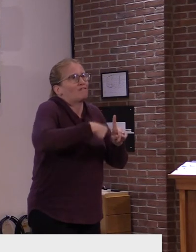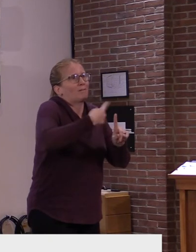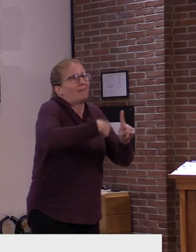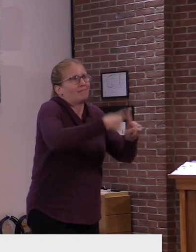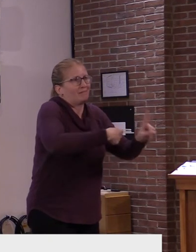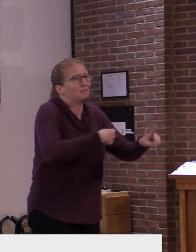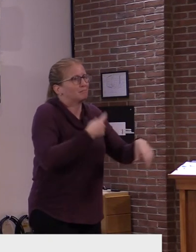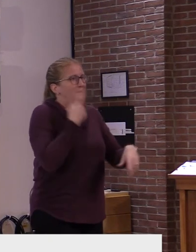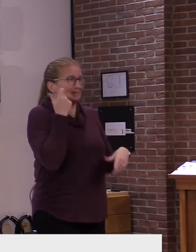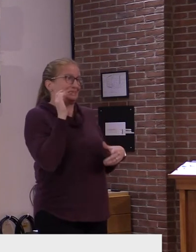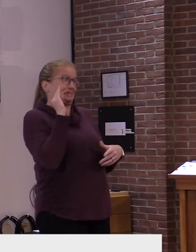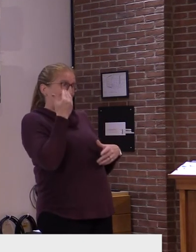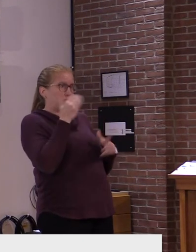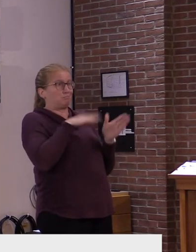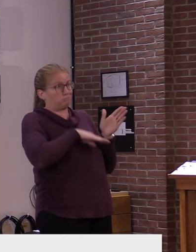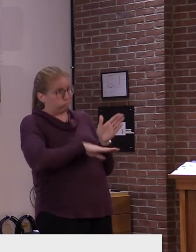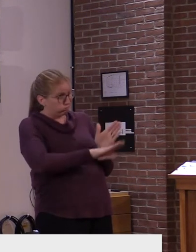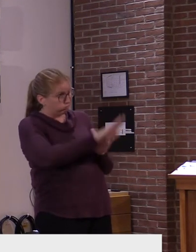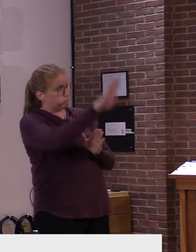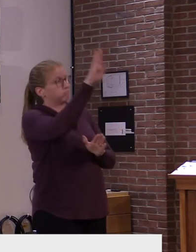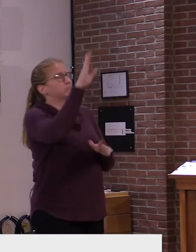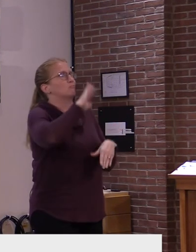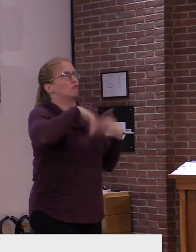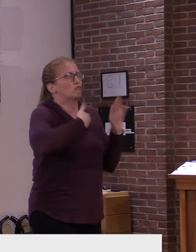the rise of the virus in the state.